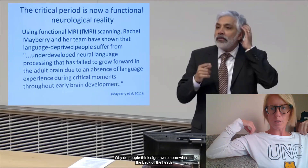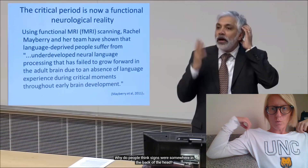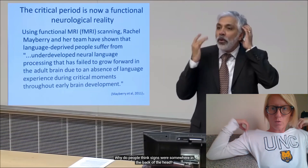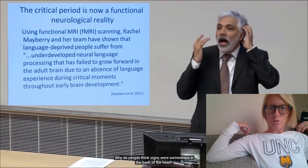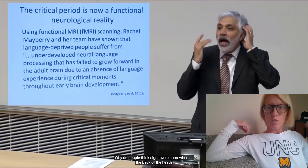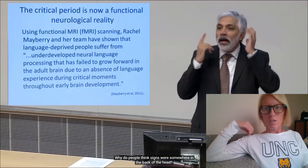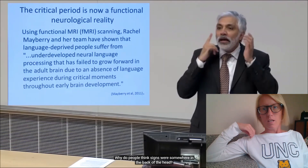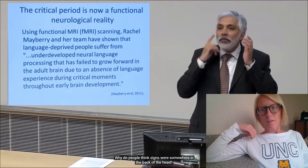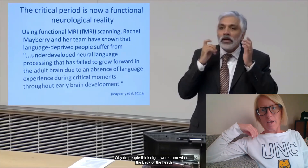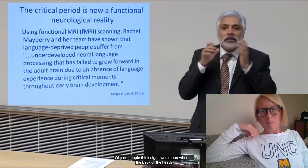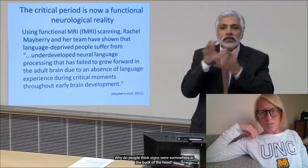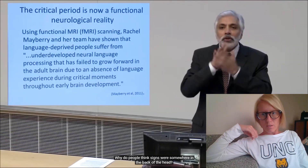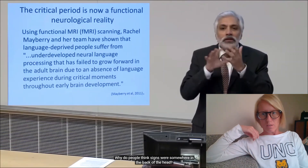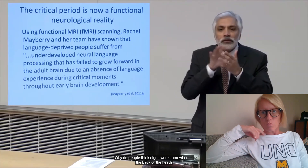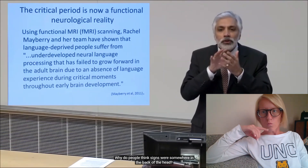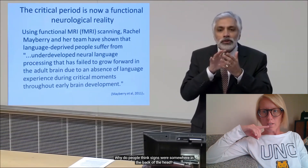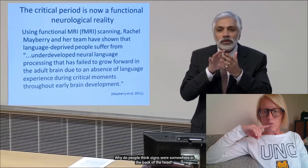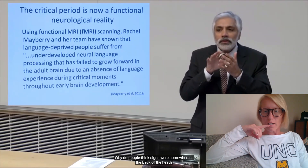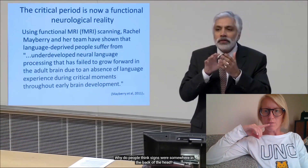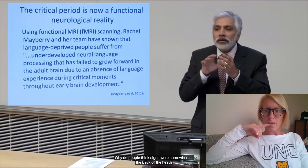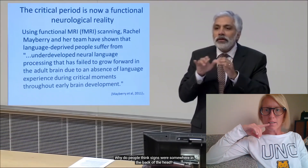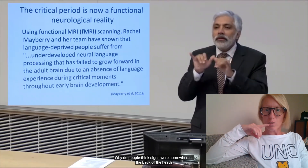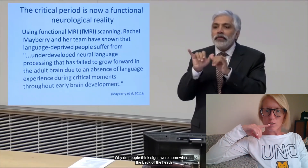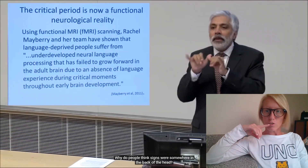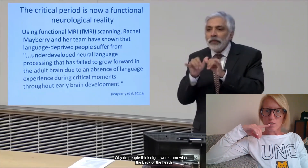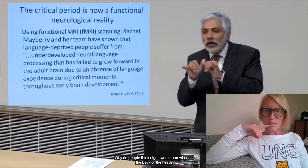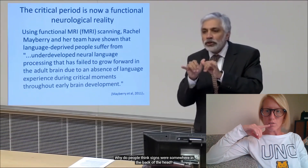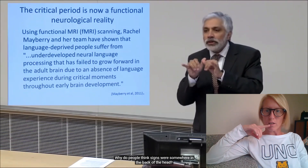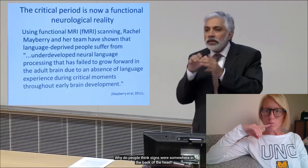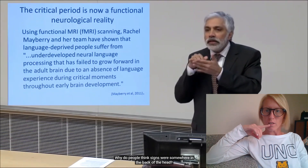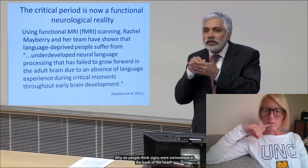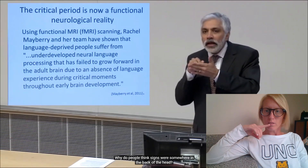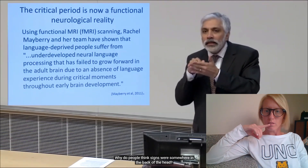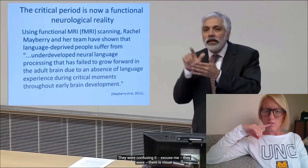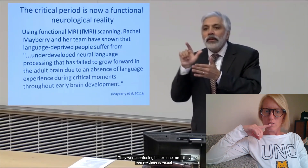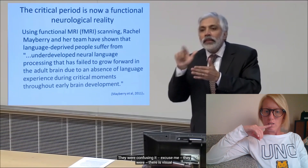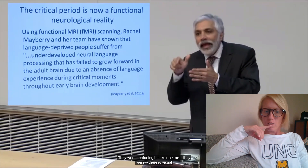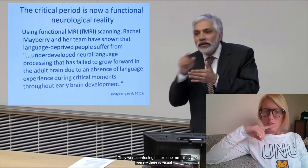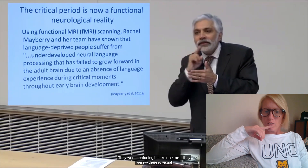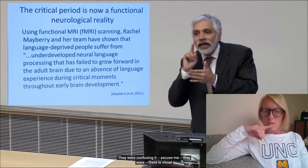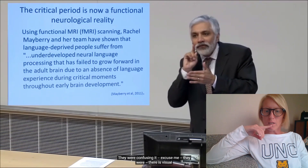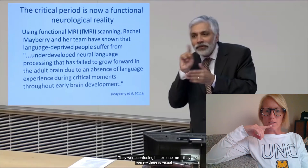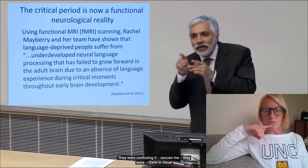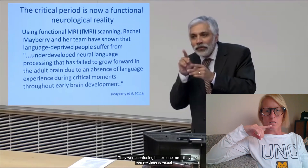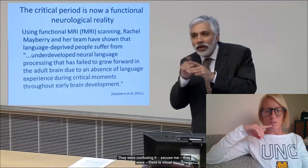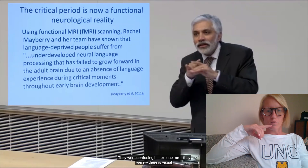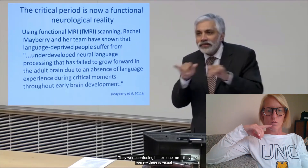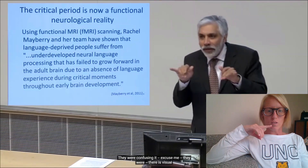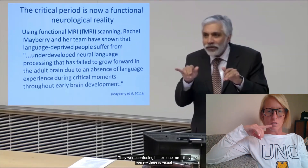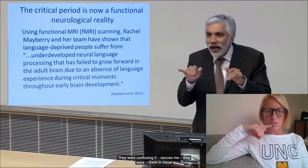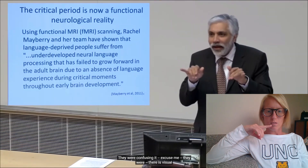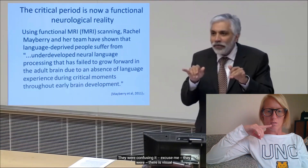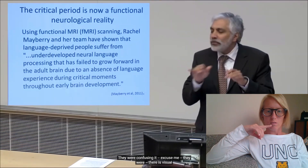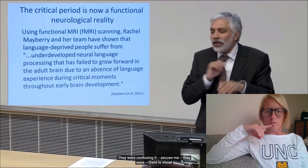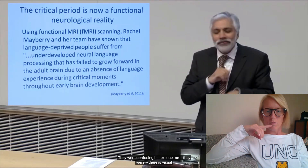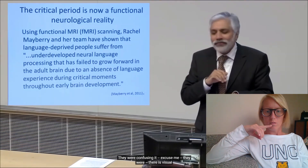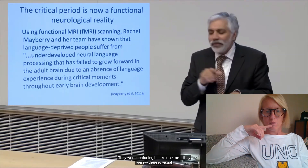And why did people think signs were somewhere in the back of the head? They were confusing